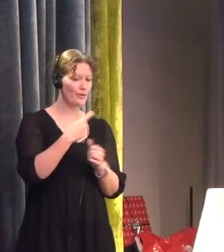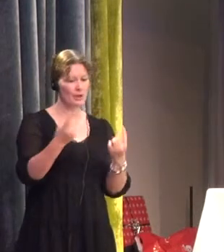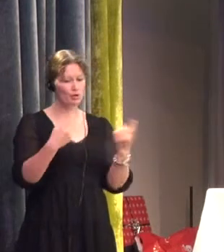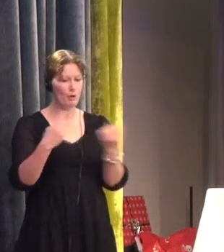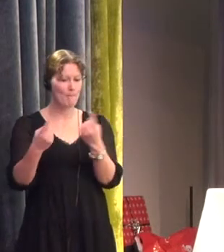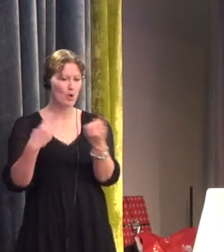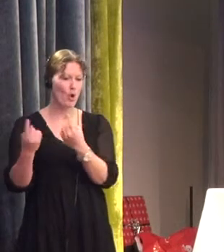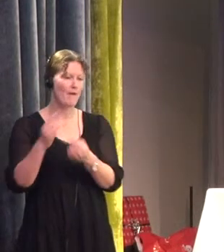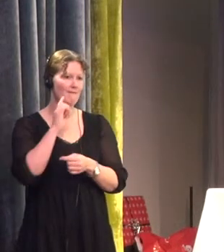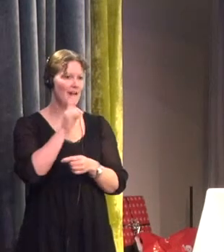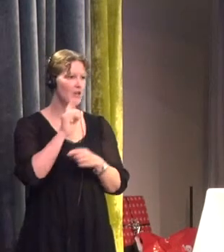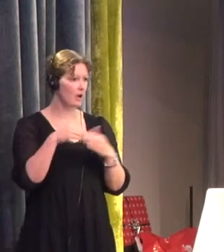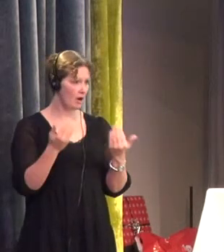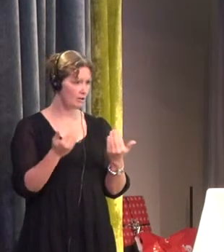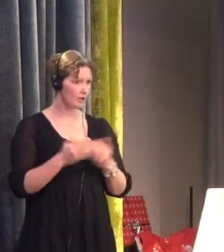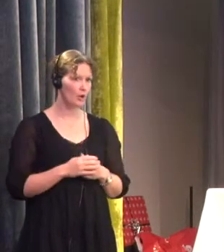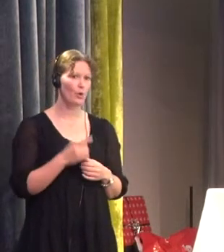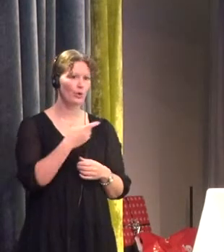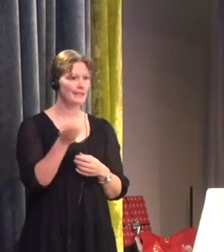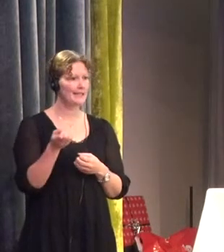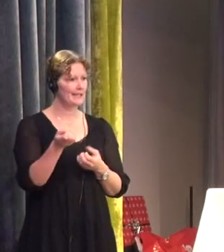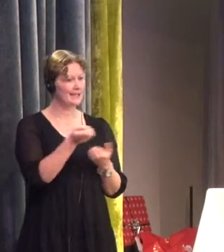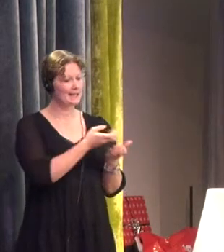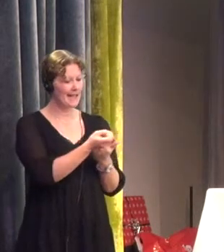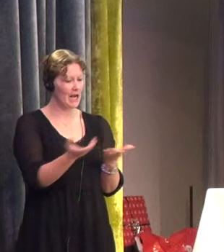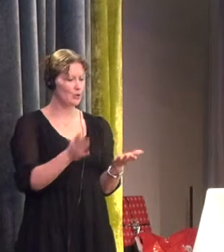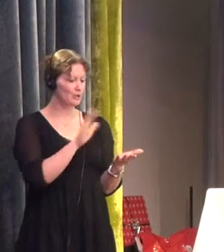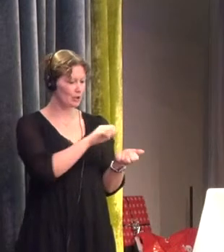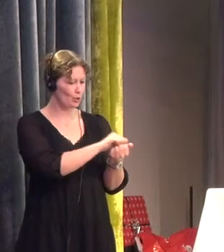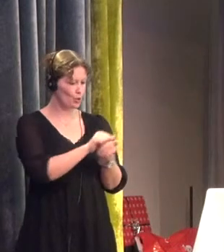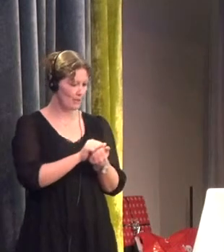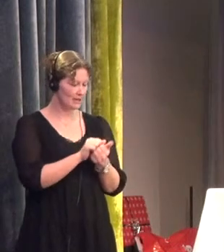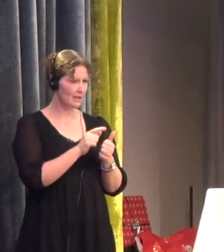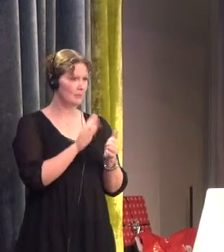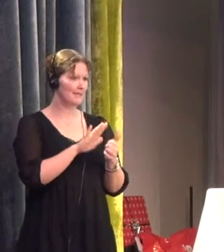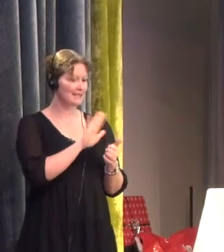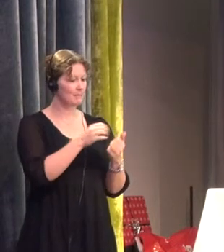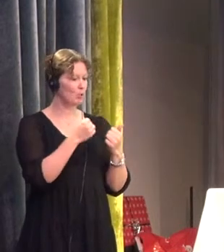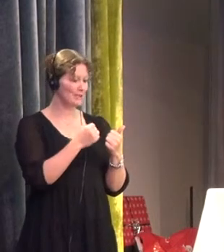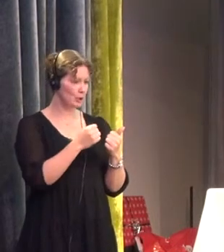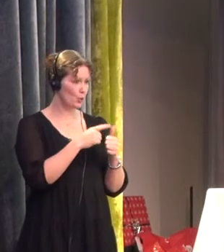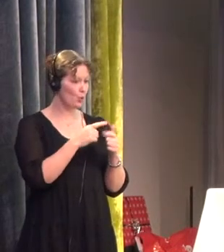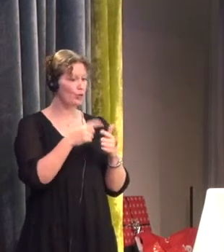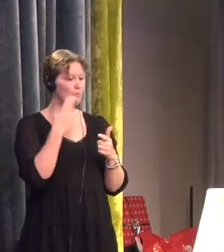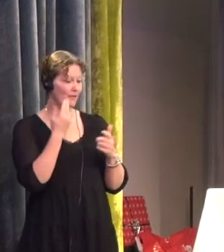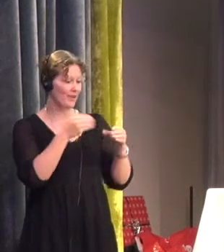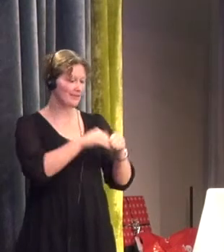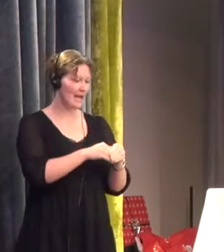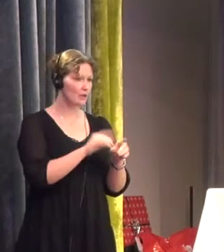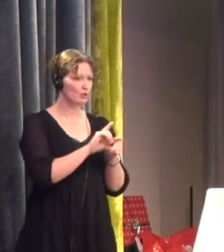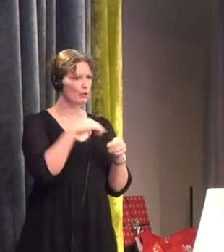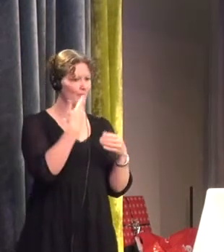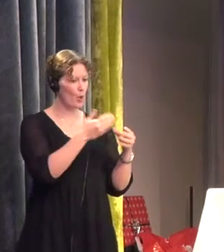handing out position papers, lobbying with them, negotiating with them, trying to get consensus, was enormously